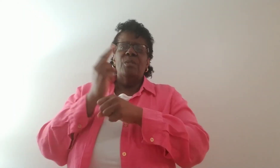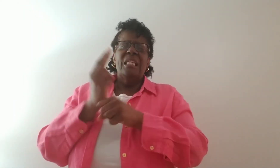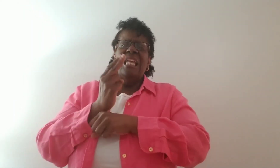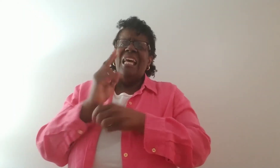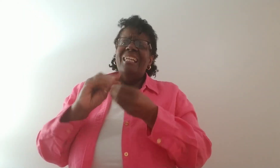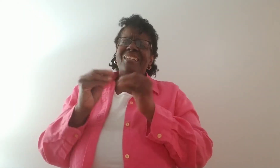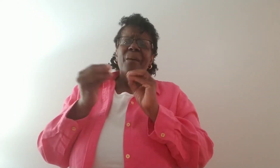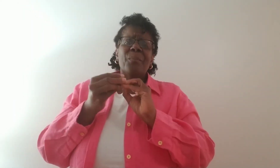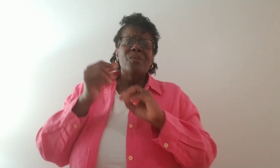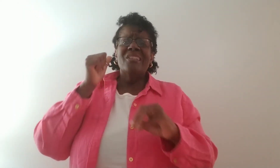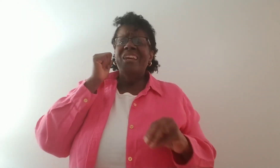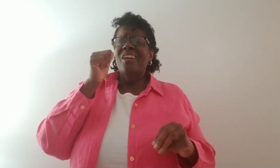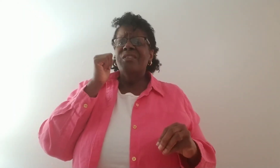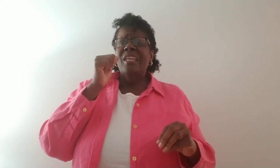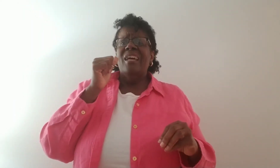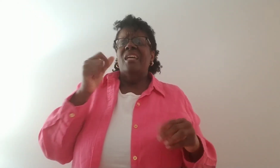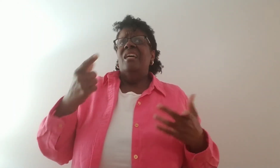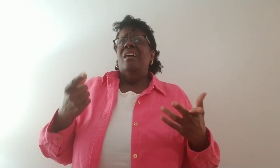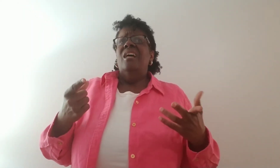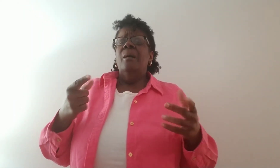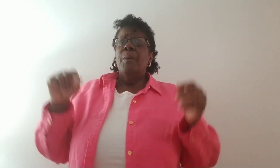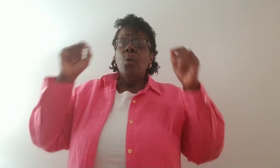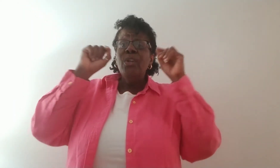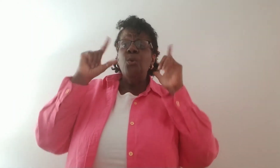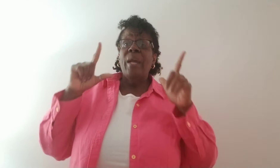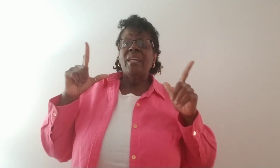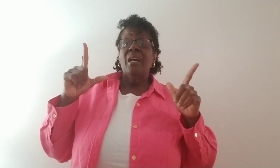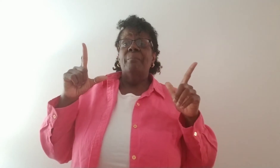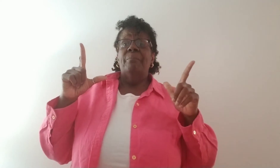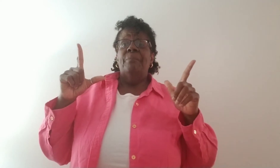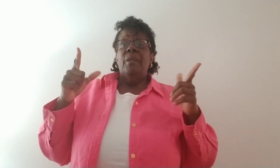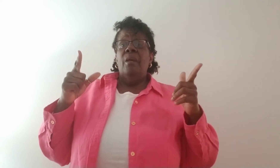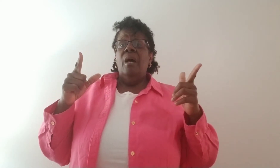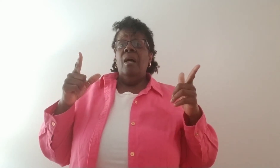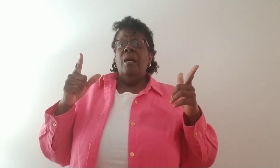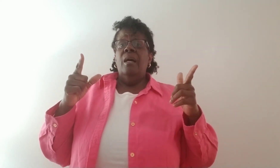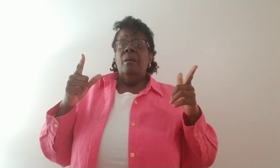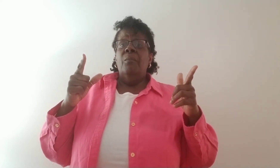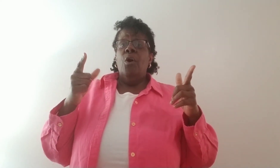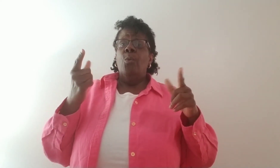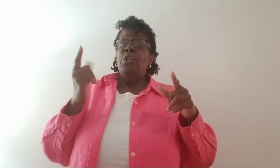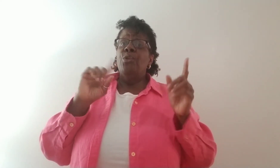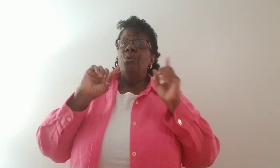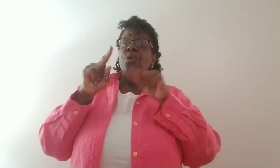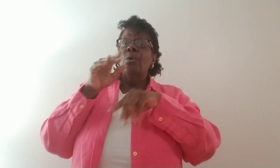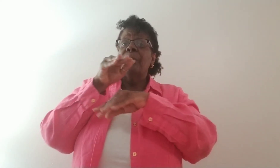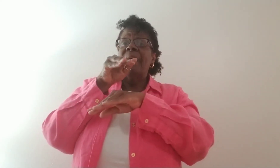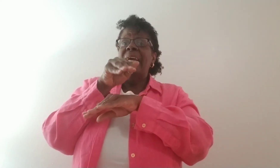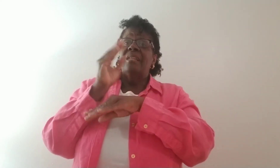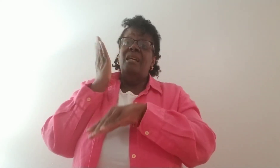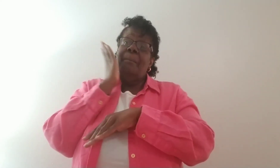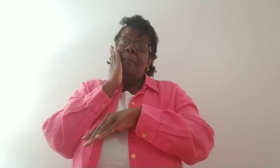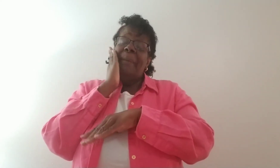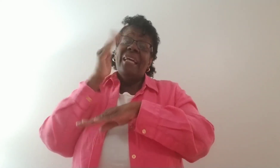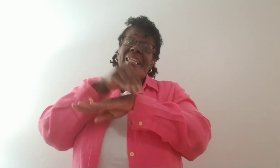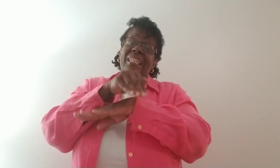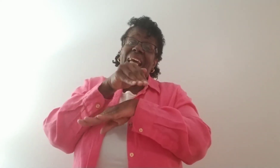using numbers every day. When you wake up, or when you go to bed at